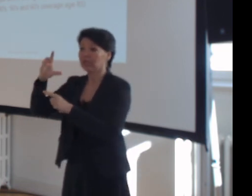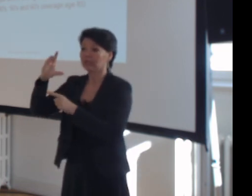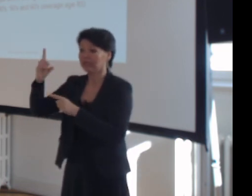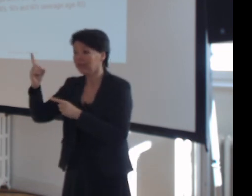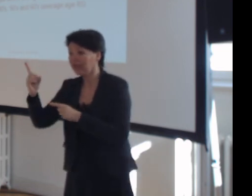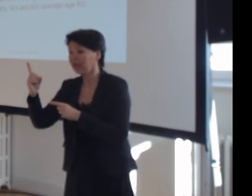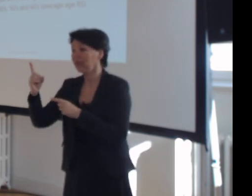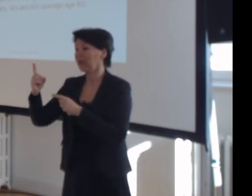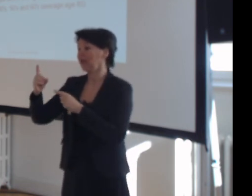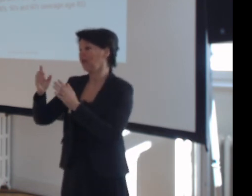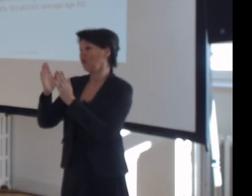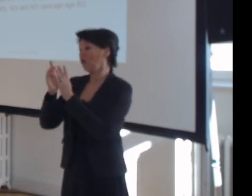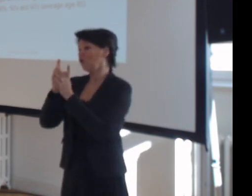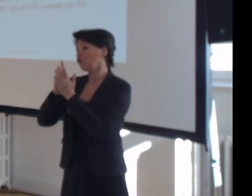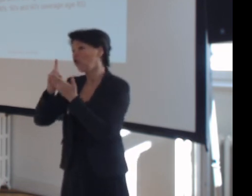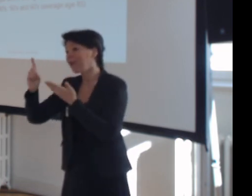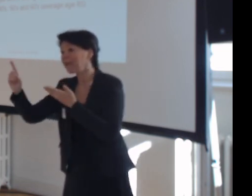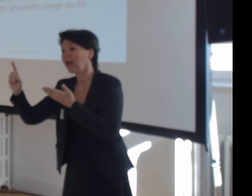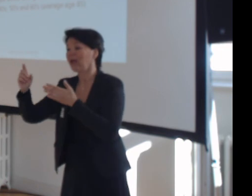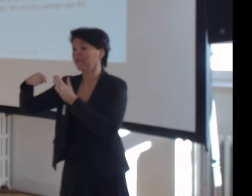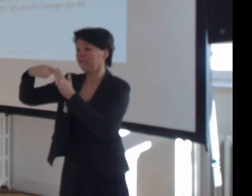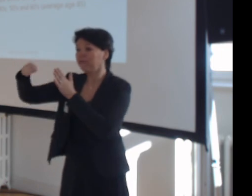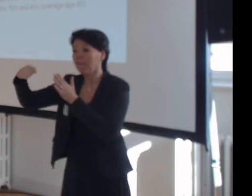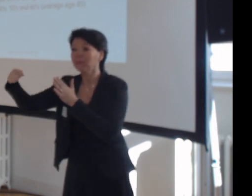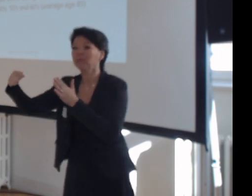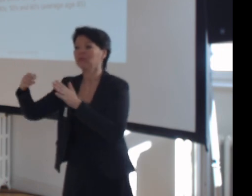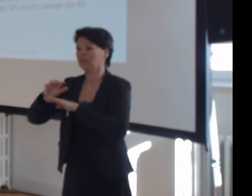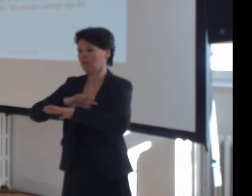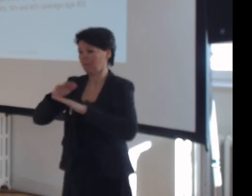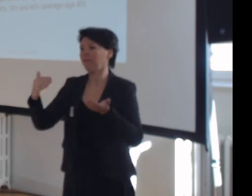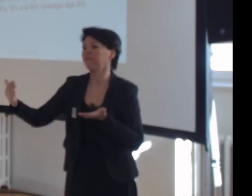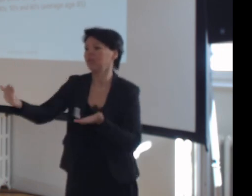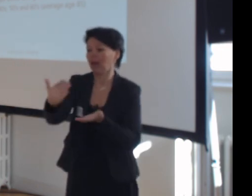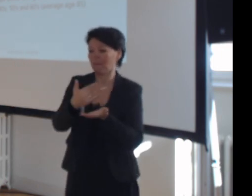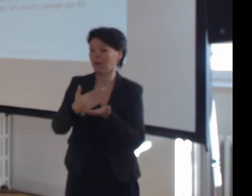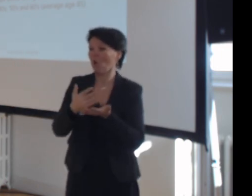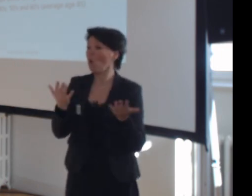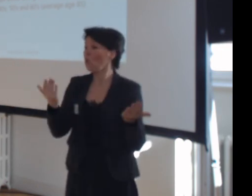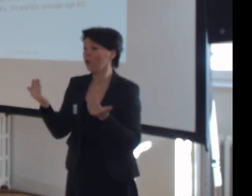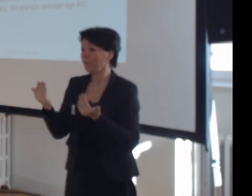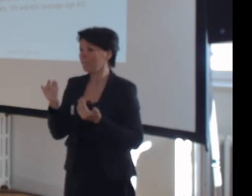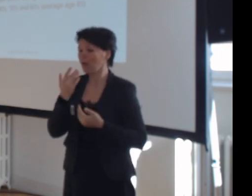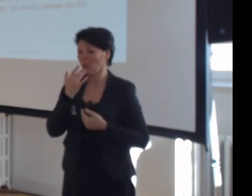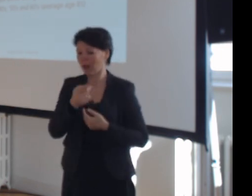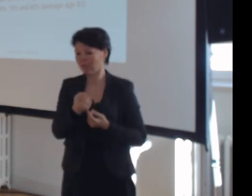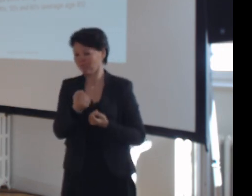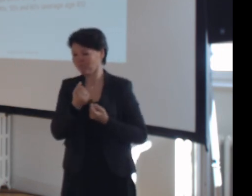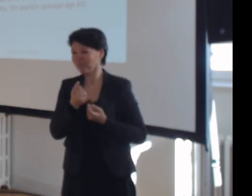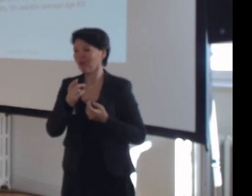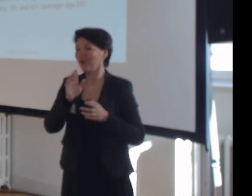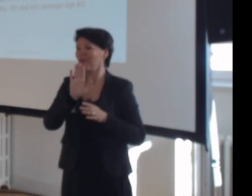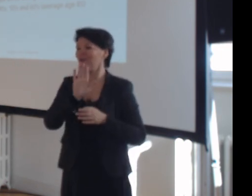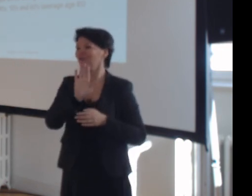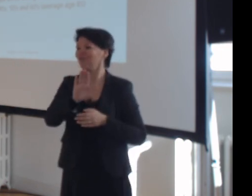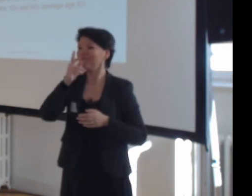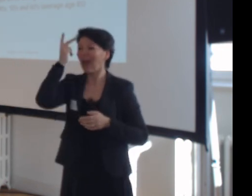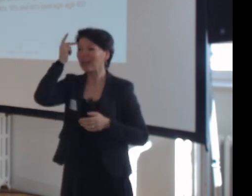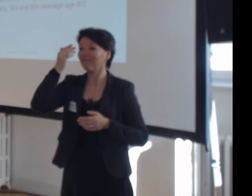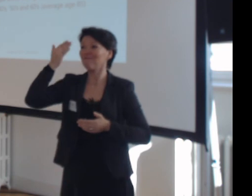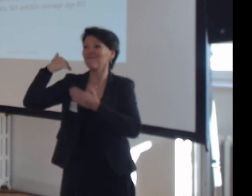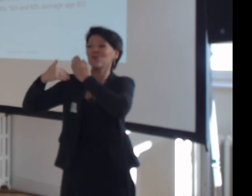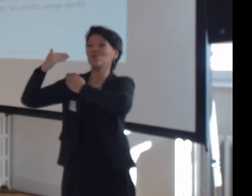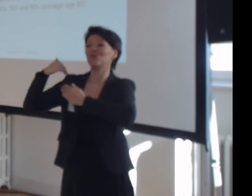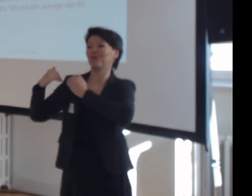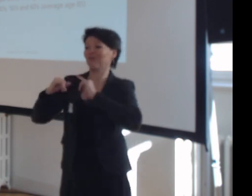for documentaries and movies, all with the goal to trigger these memories of the younger years. Now, as you can